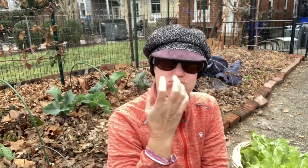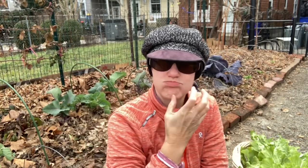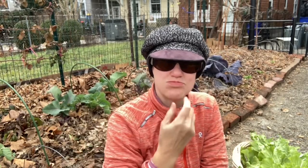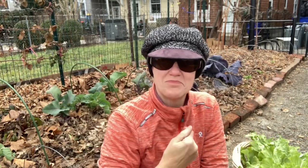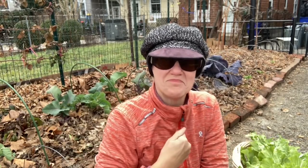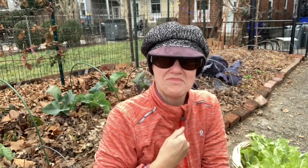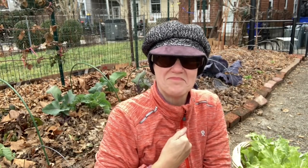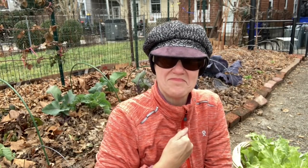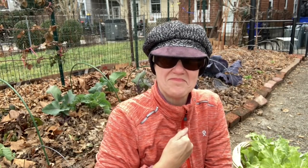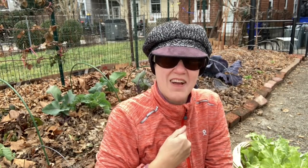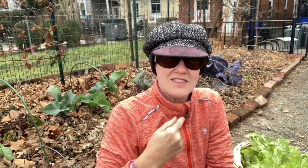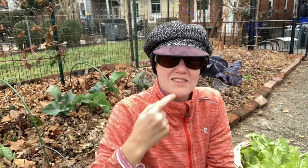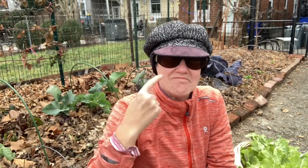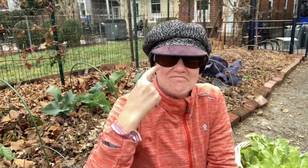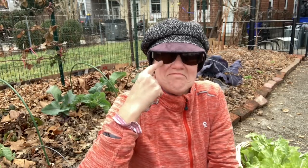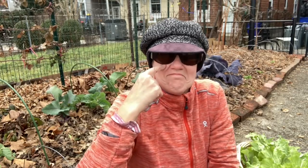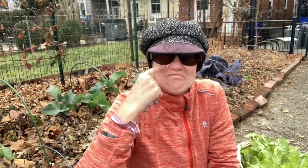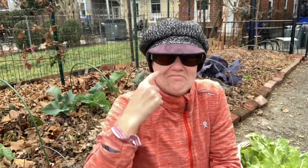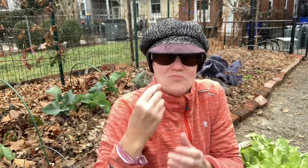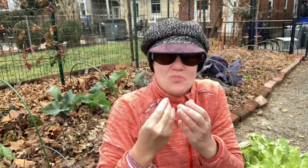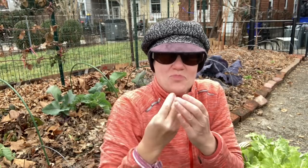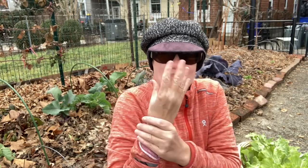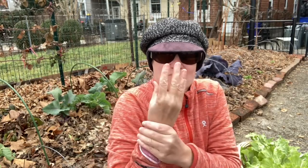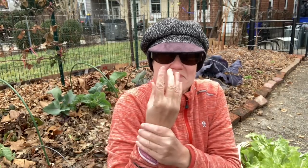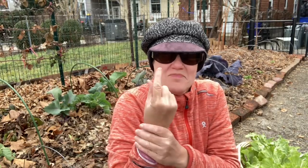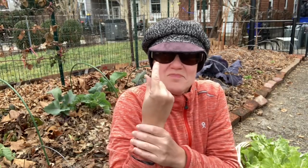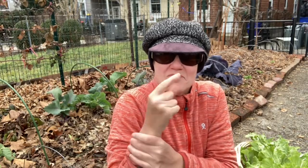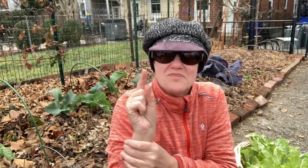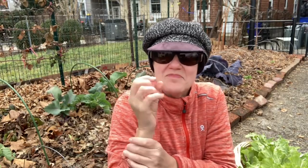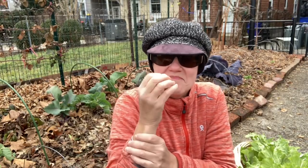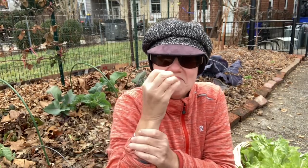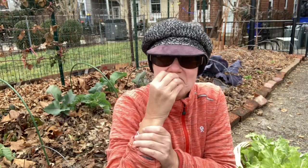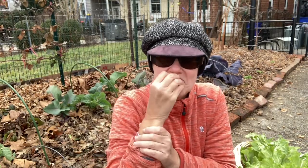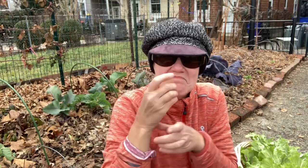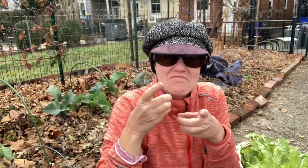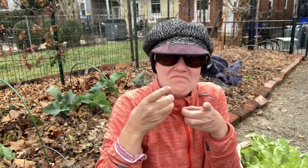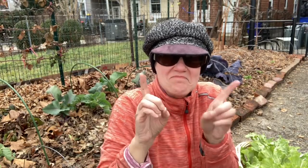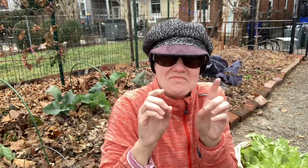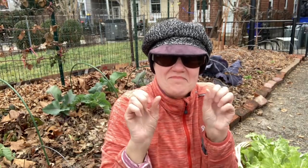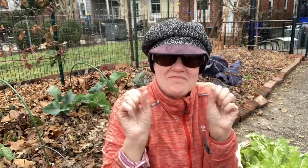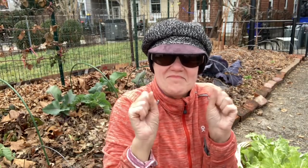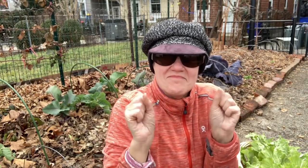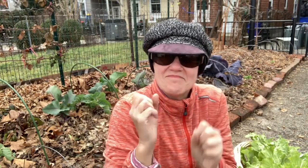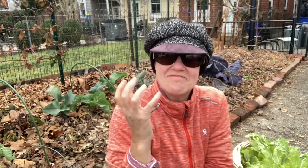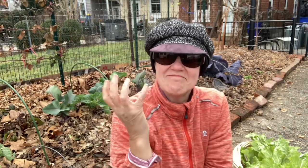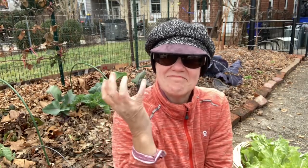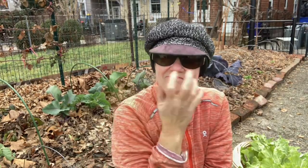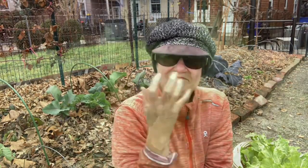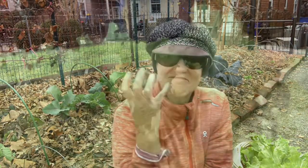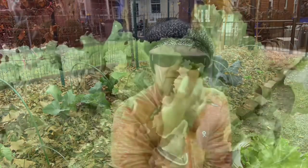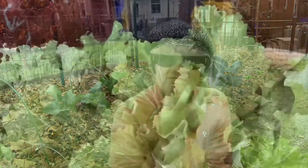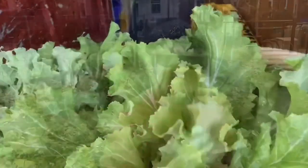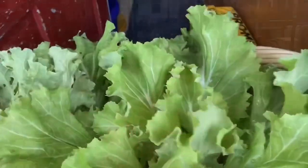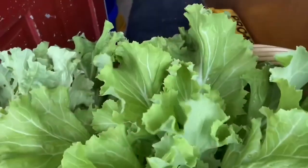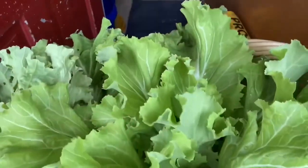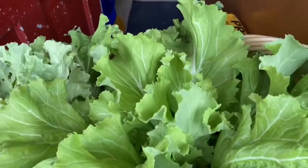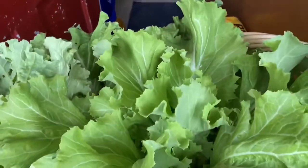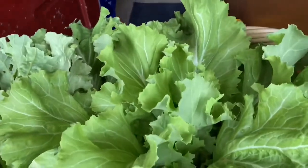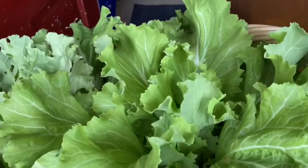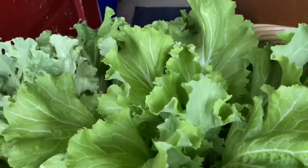It still amazes me to think that I can grow these kind of greens during the winter. It's just